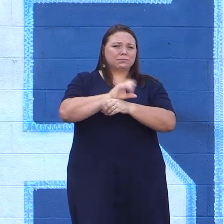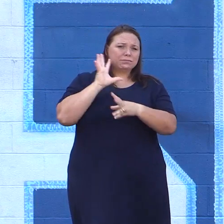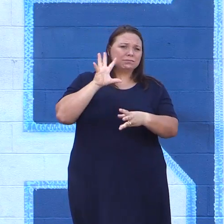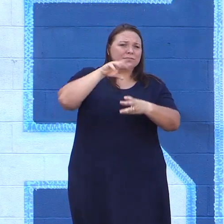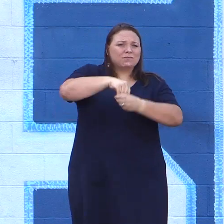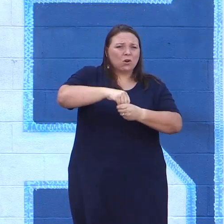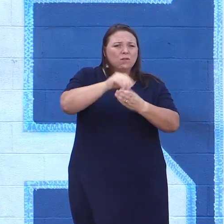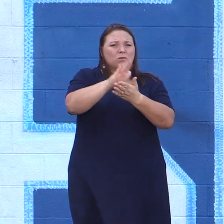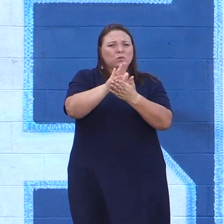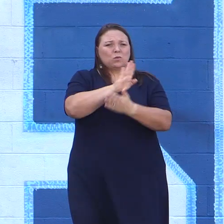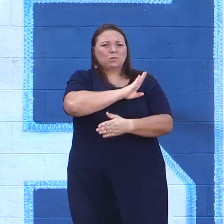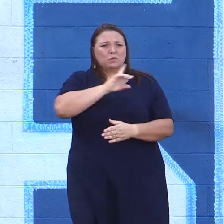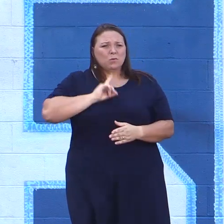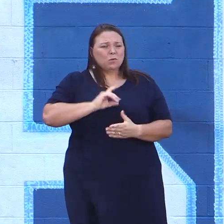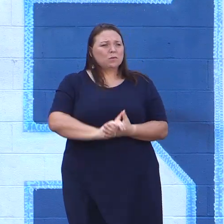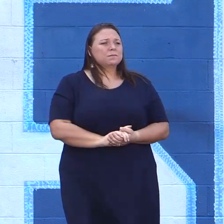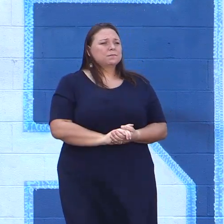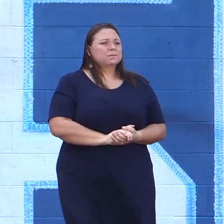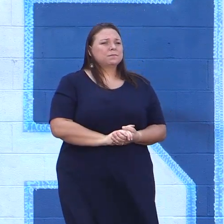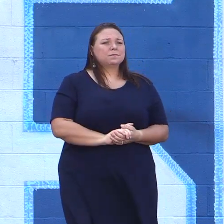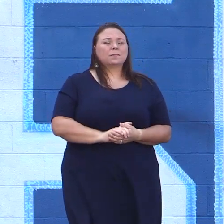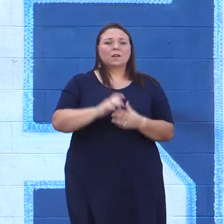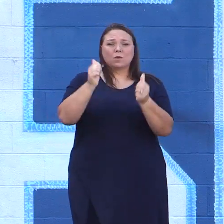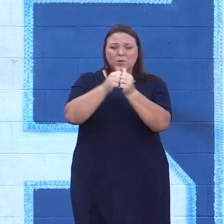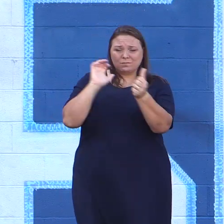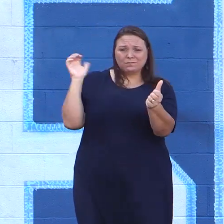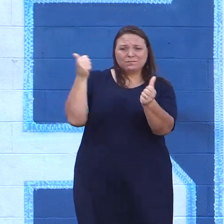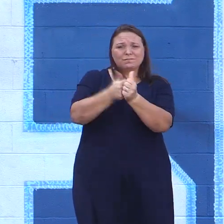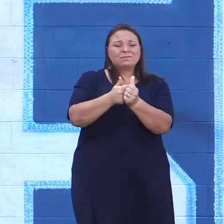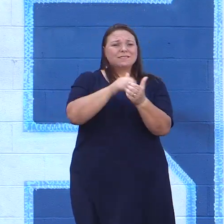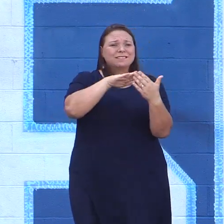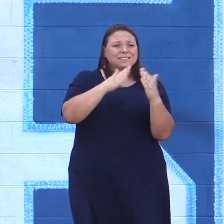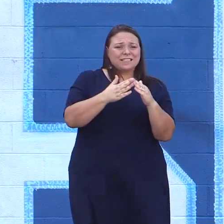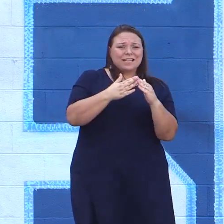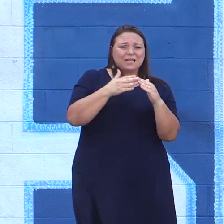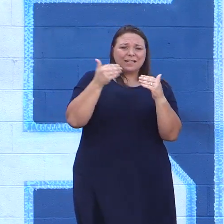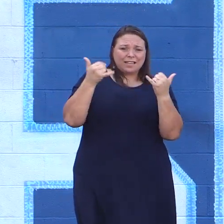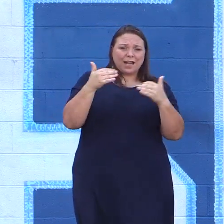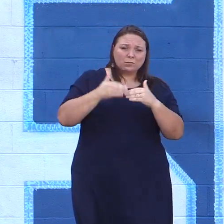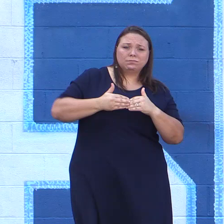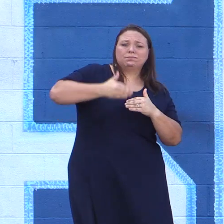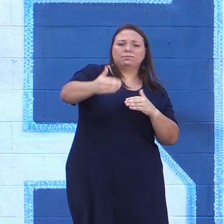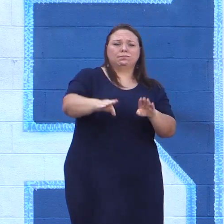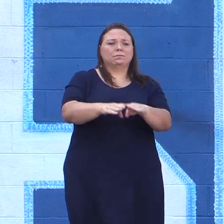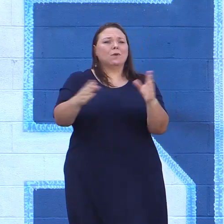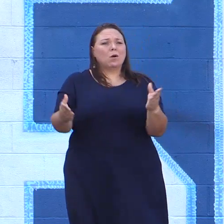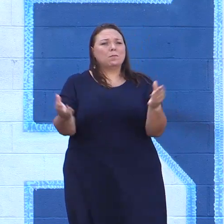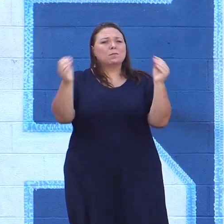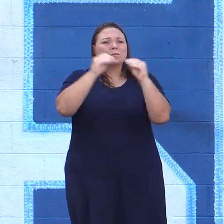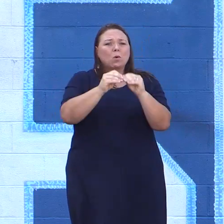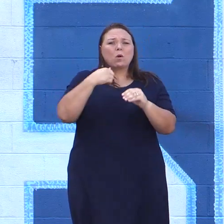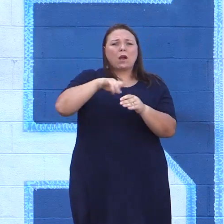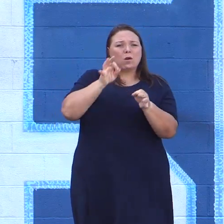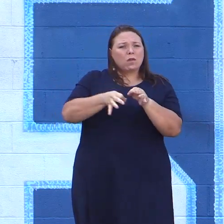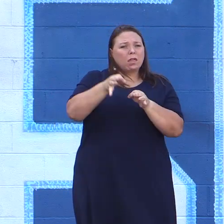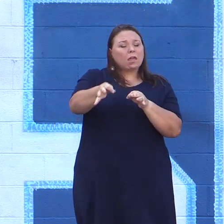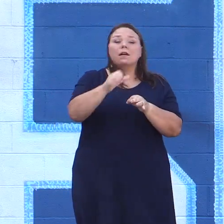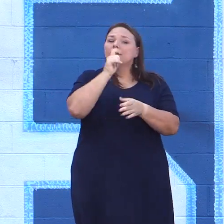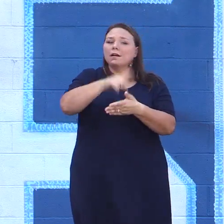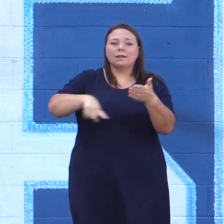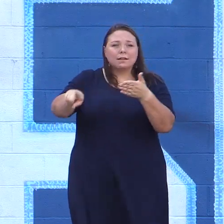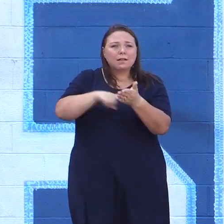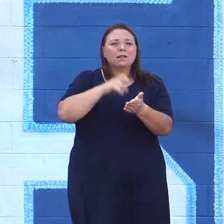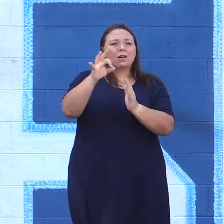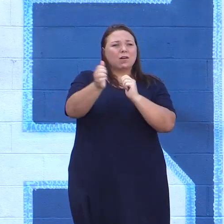board. With the update of the city moving into the next phase of reopening today, our postponement, not cancellation,